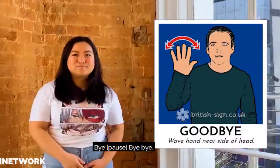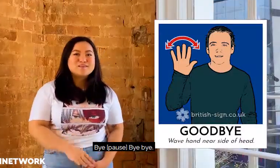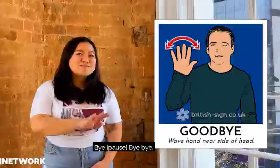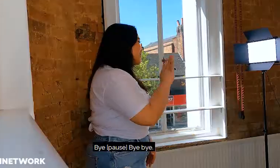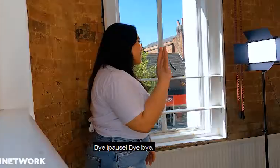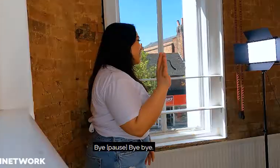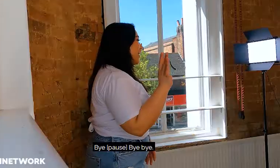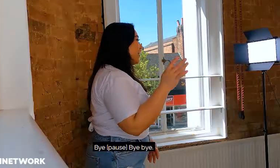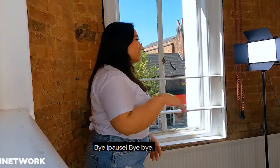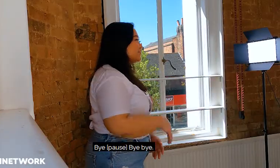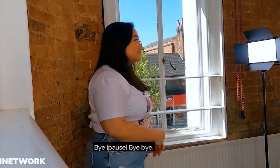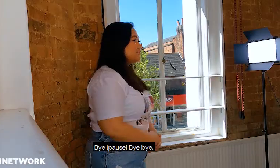Bye-bye.